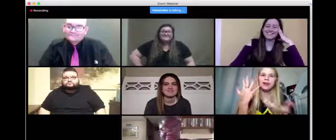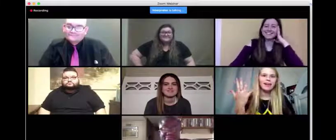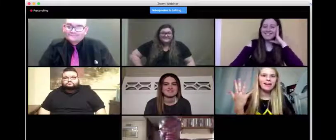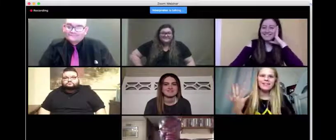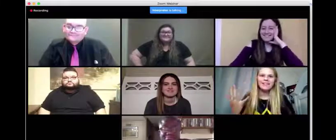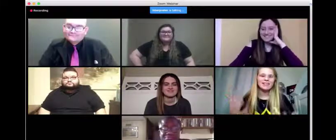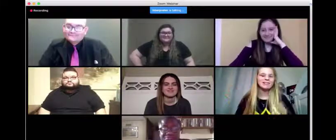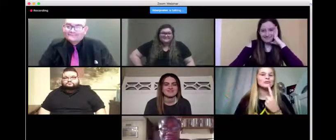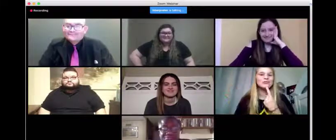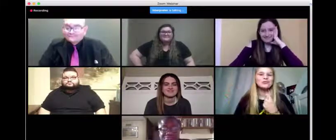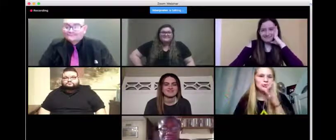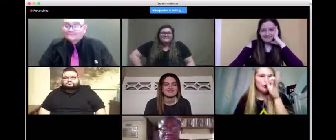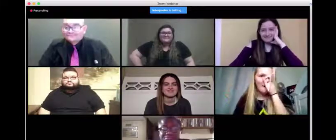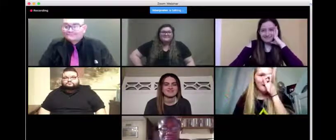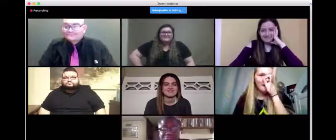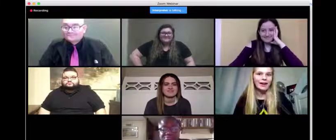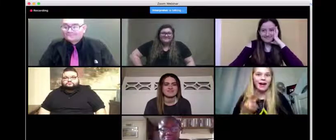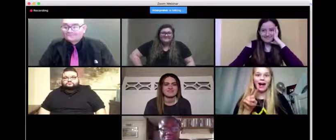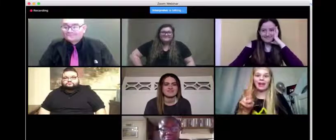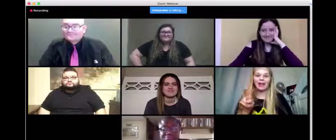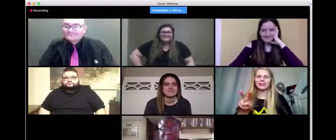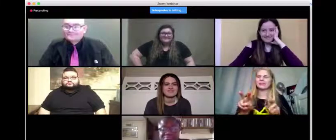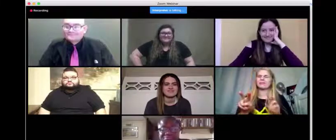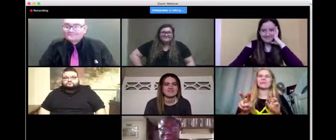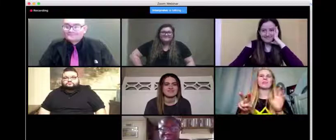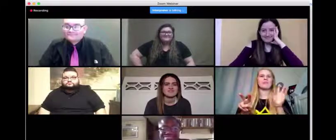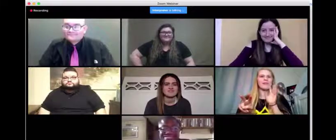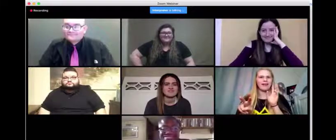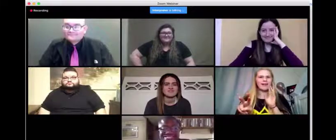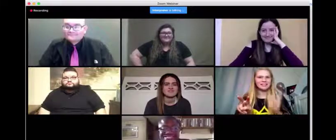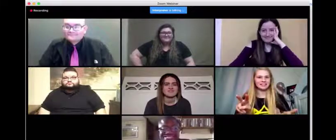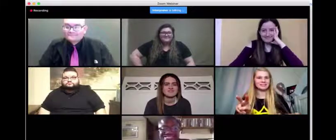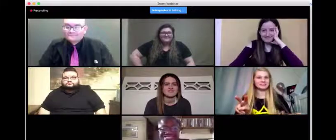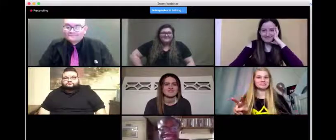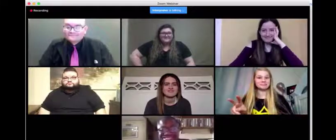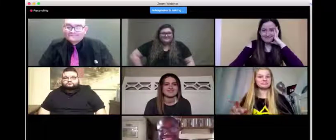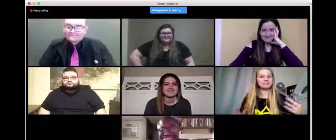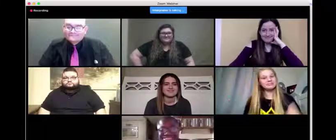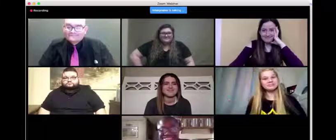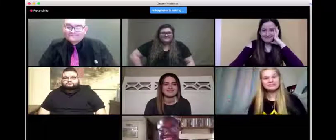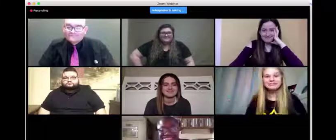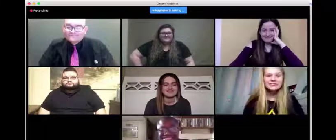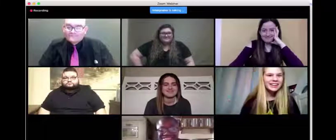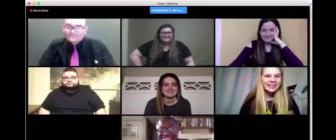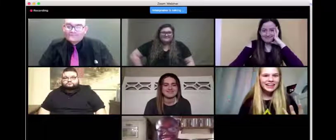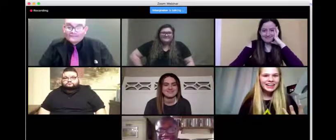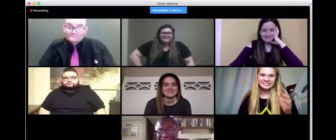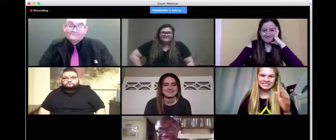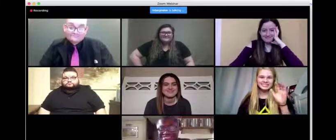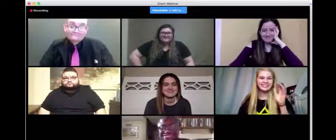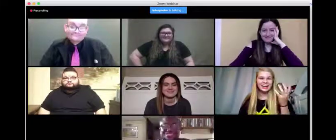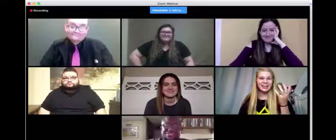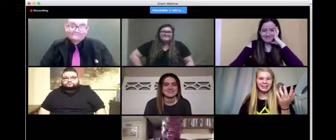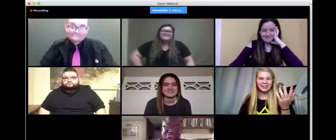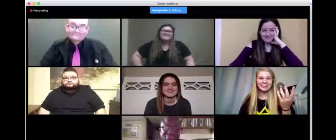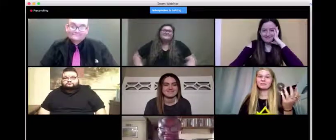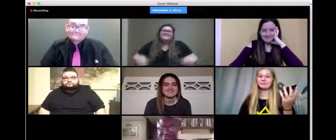red, that's the sign for strawberry. So, you know, I thought it was cool, but I don't try to criticize or correct them in any